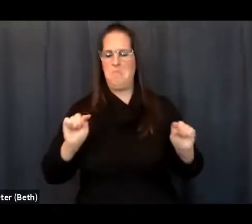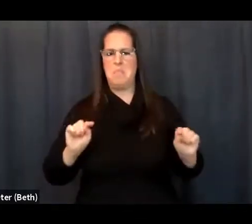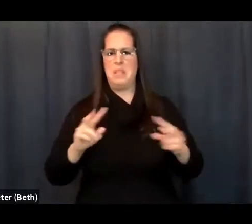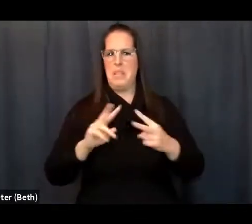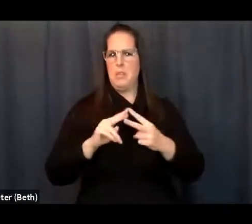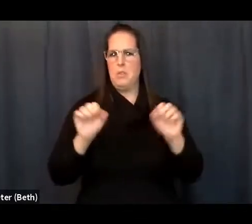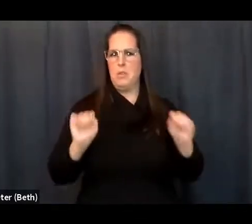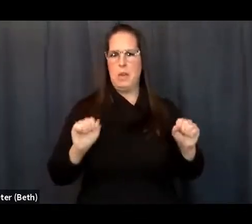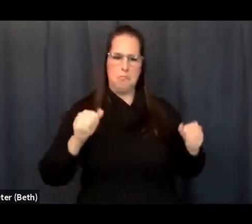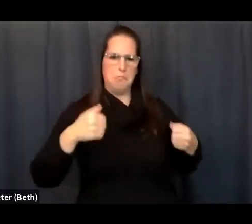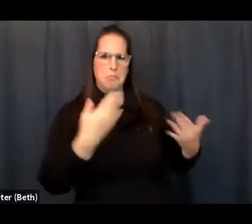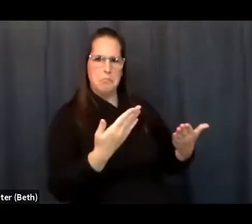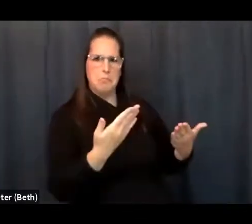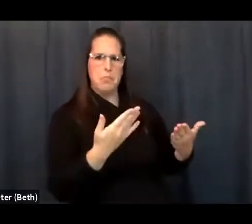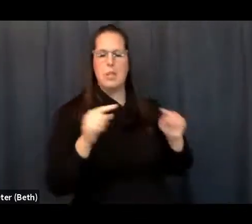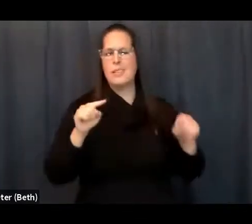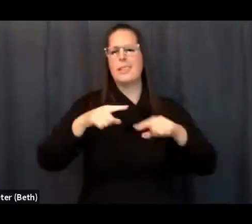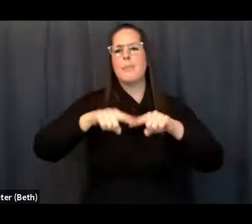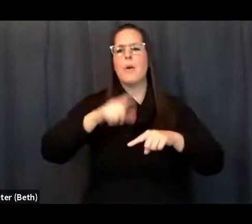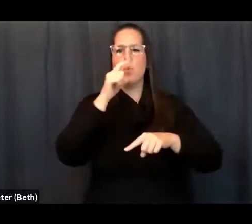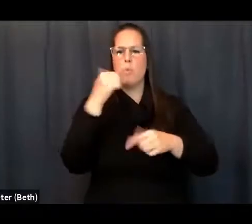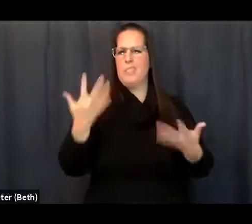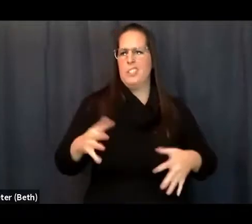has the equity language model training